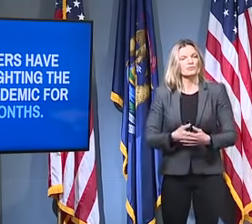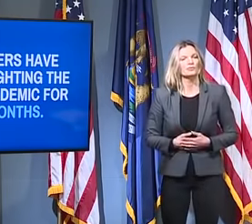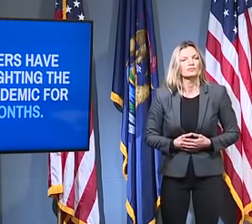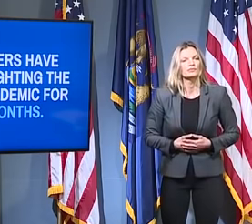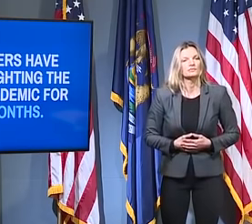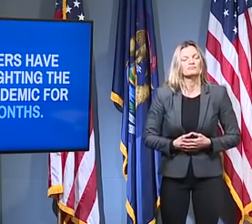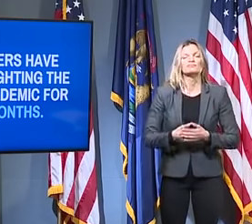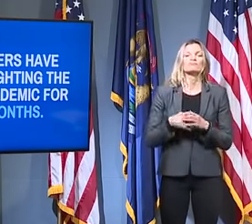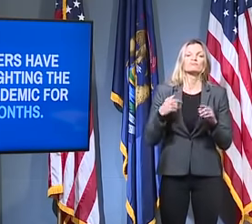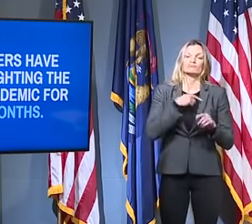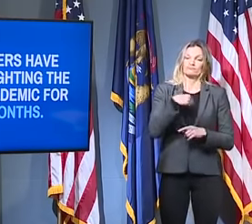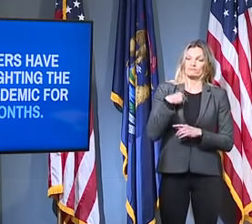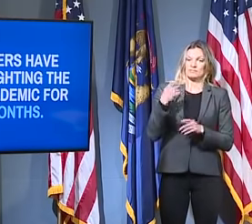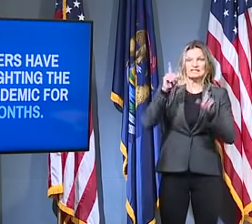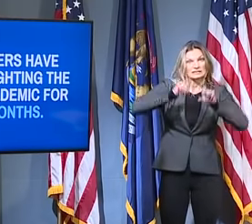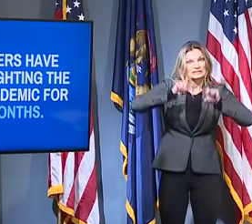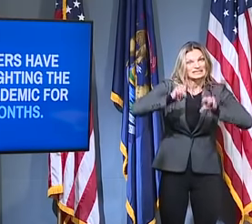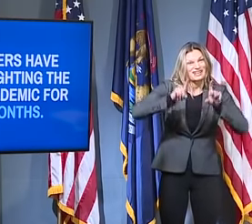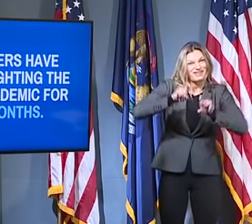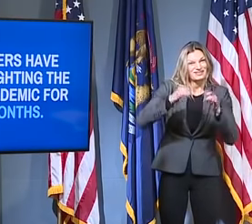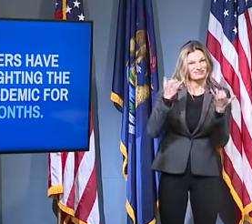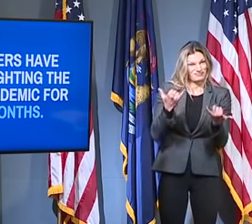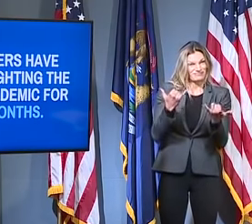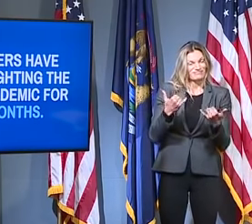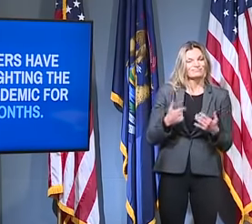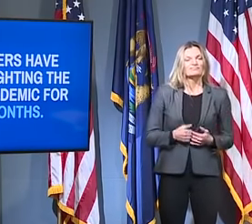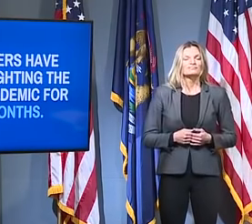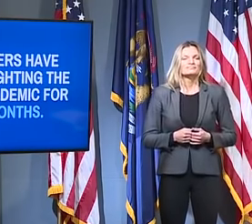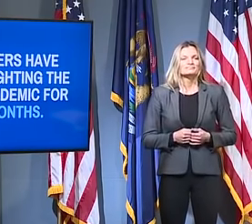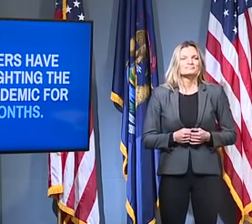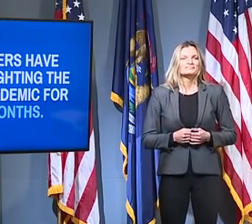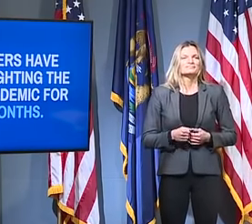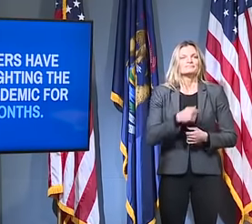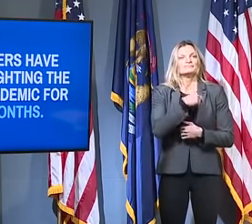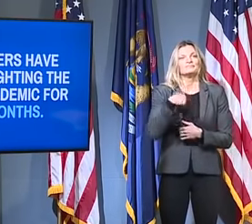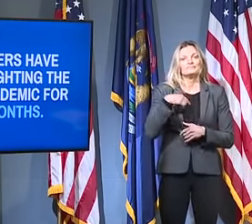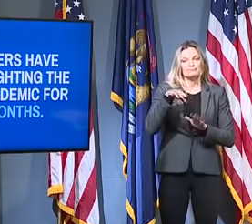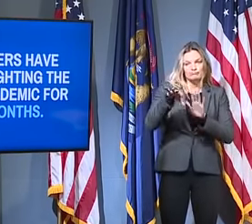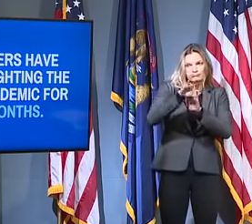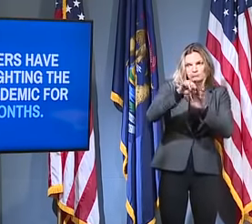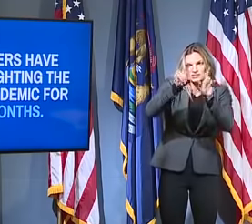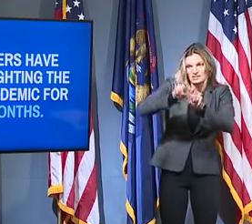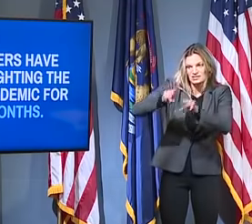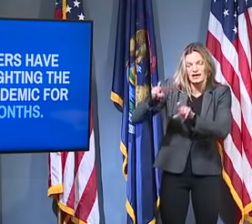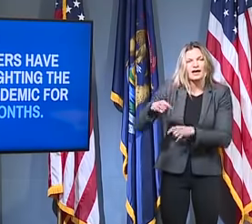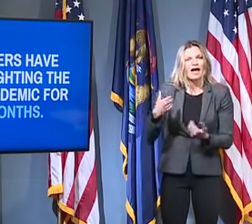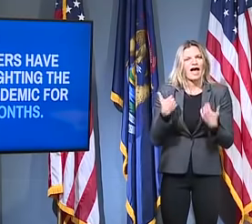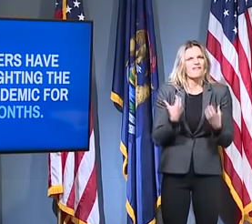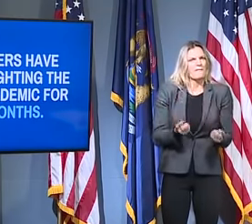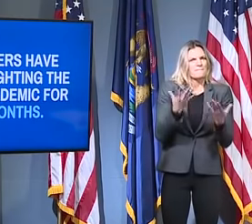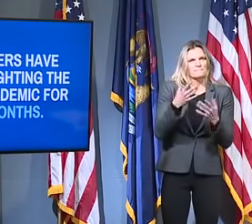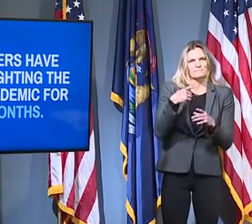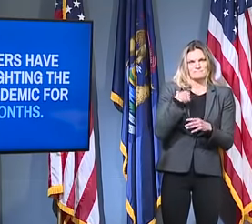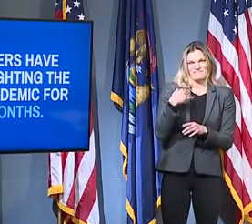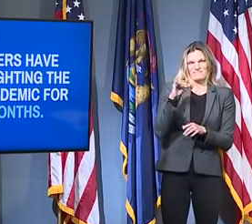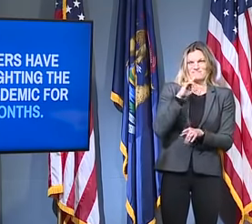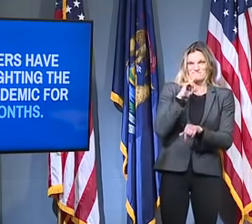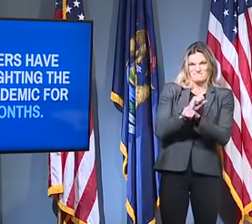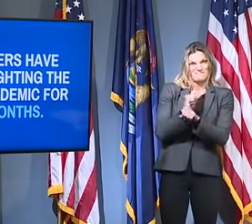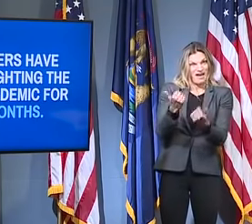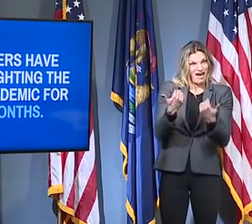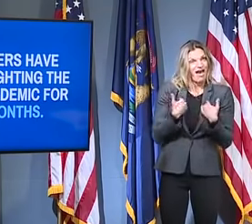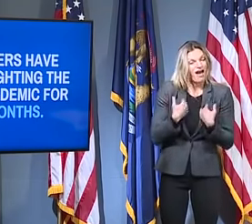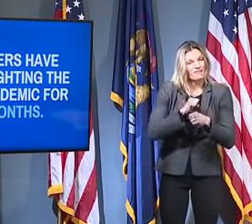40th percent testing positive on coronavirus diagnostic tests. These are